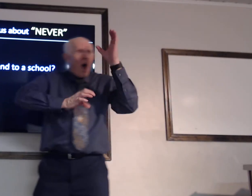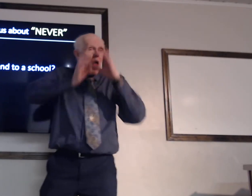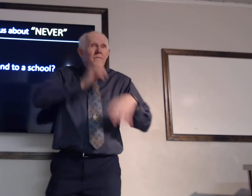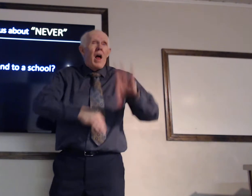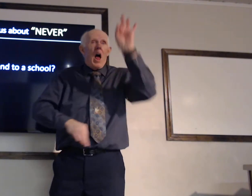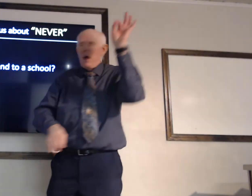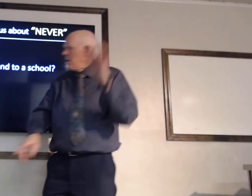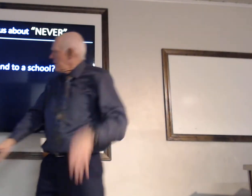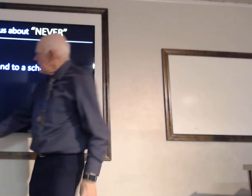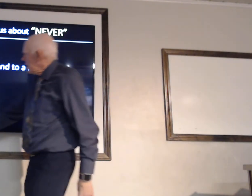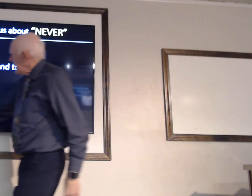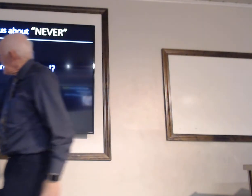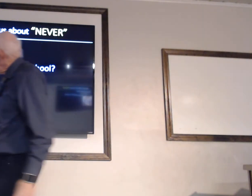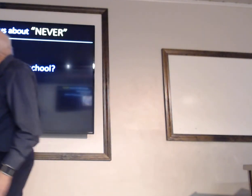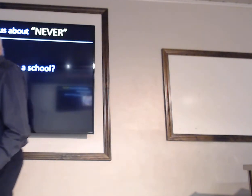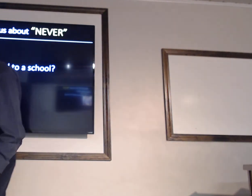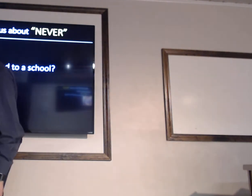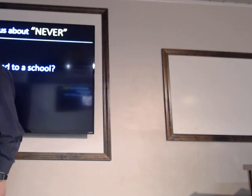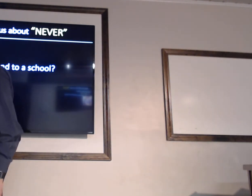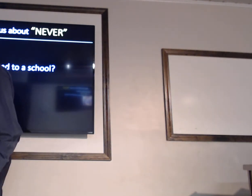His father and mother were looking for him, and they found him.